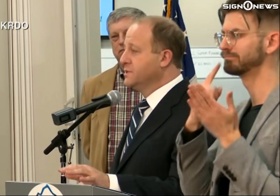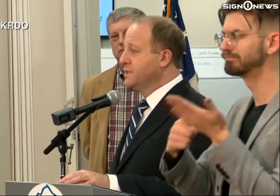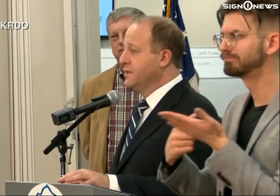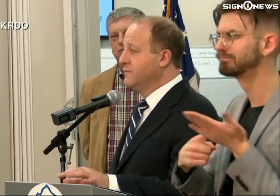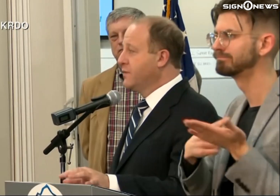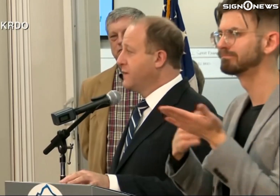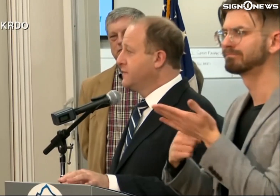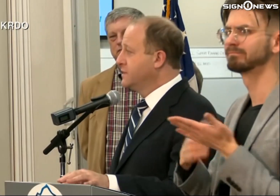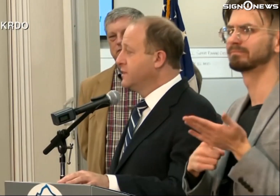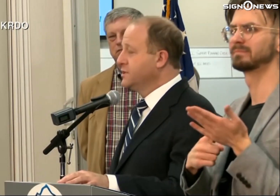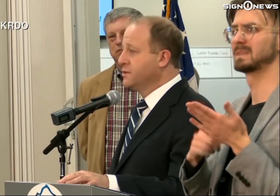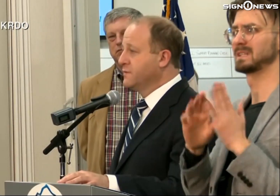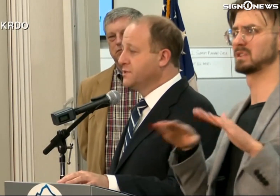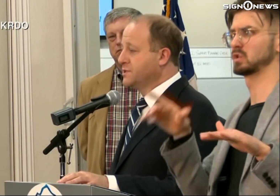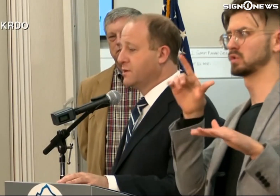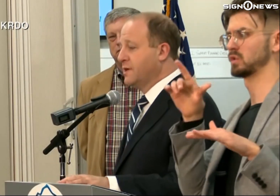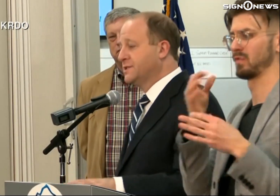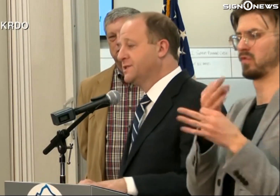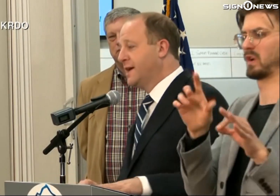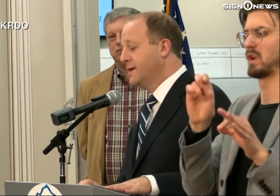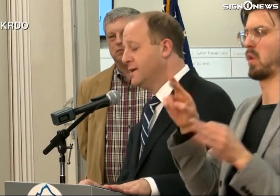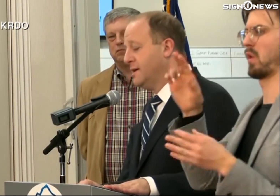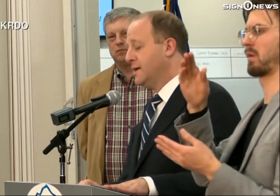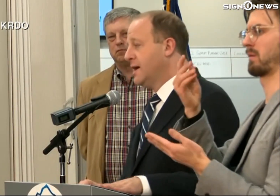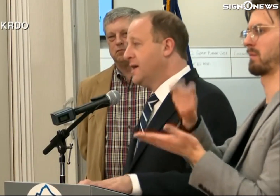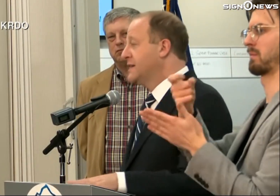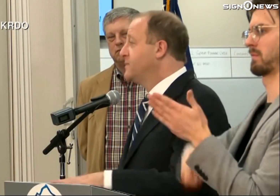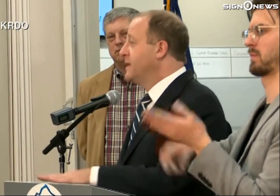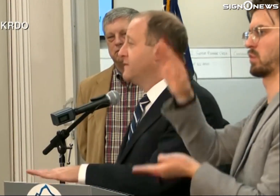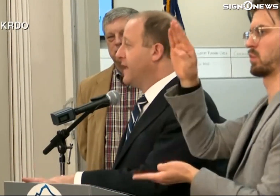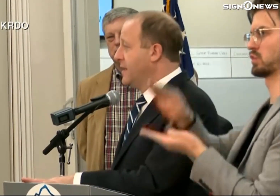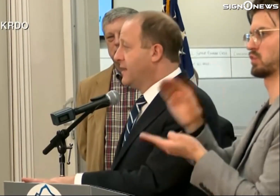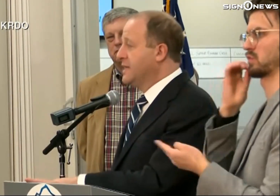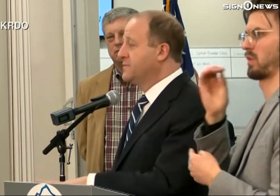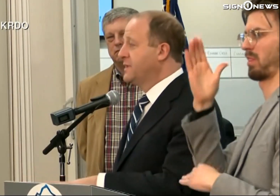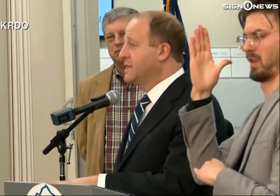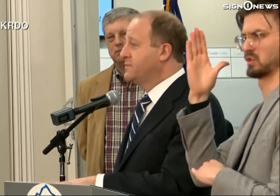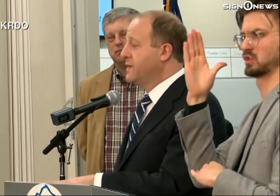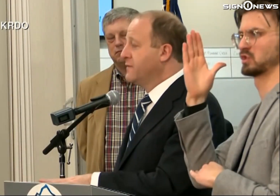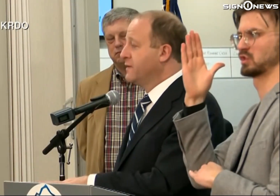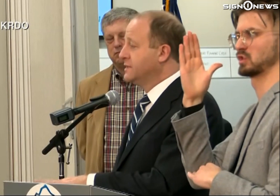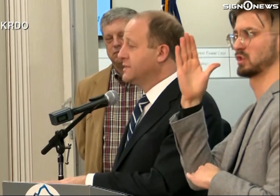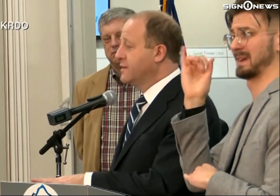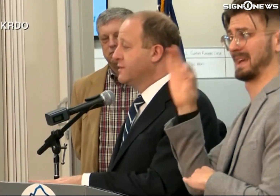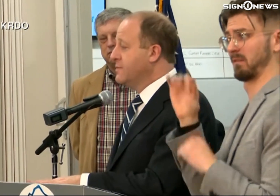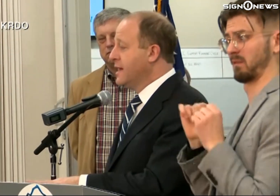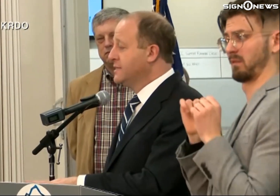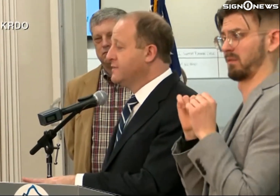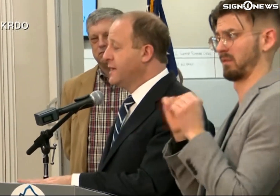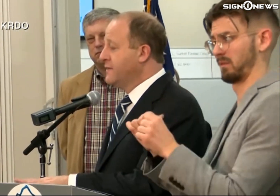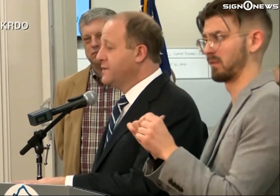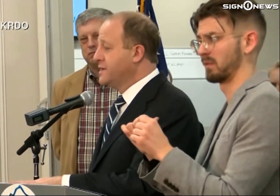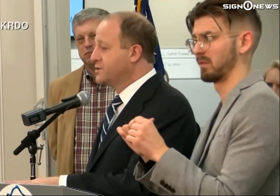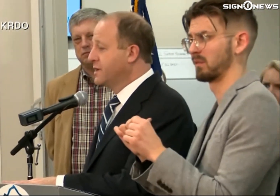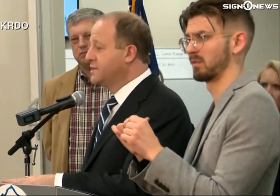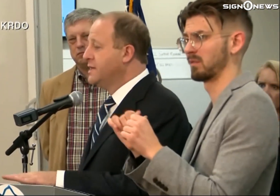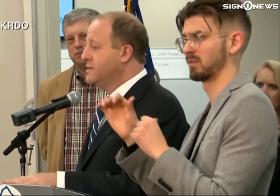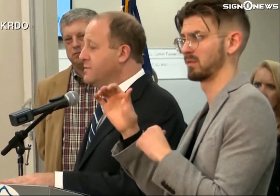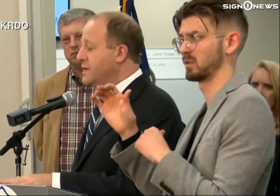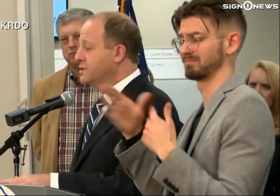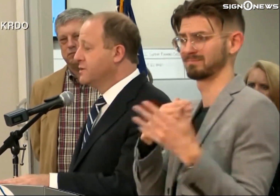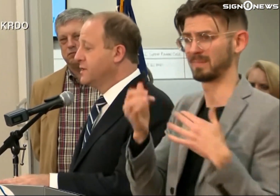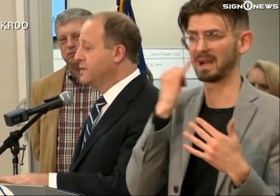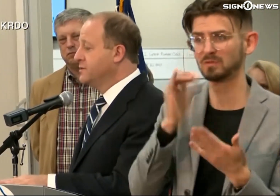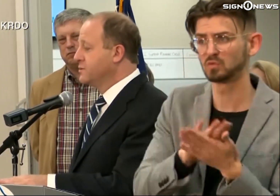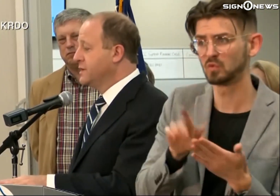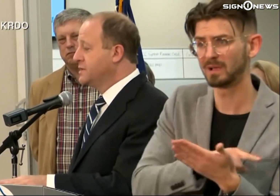continue to receive breakfast and lunch services across the state. That's being finalized, but that's been front and center in the minds of many of the districts to